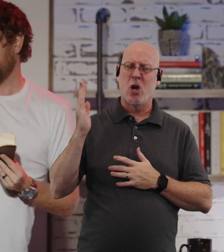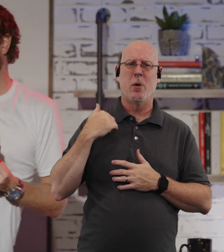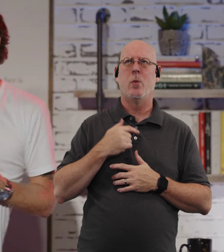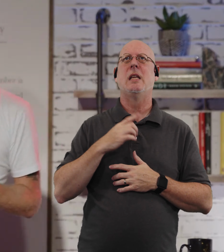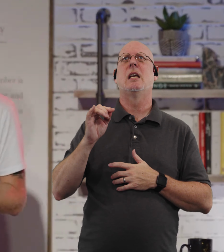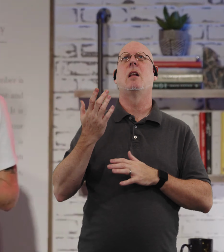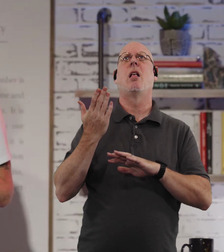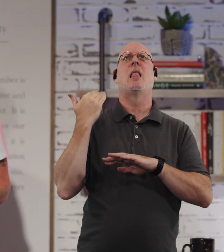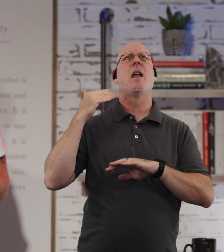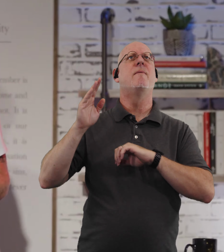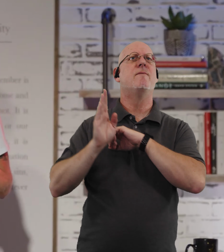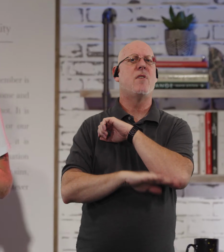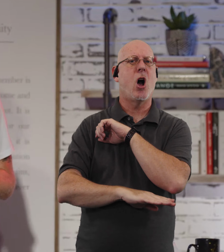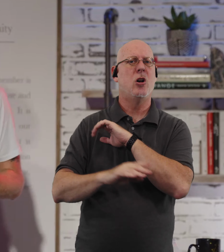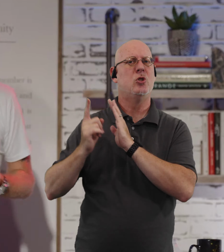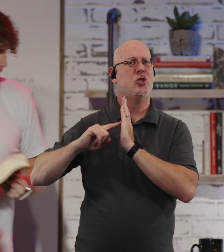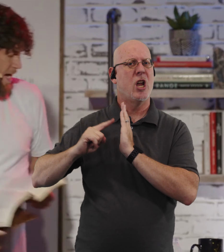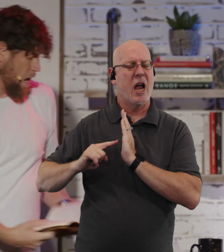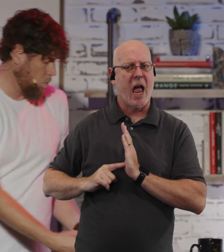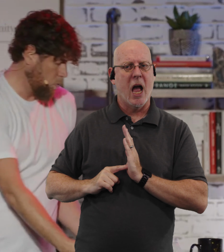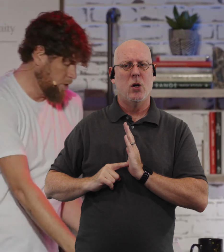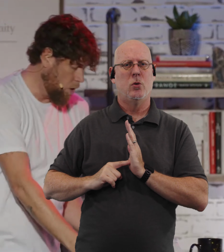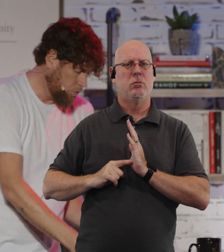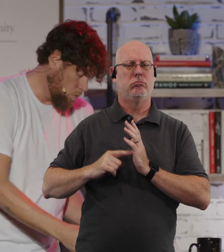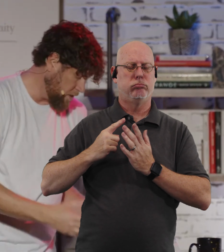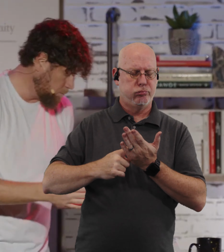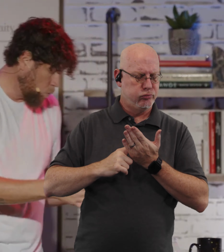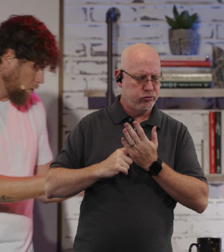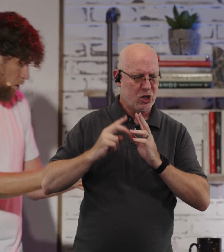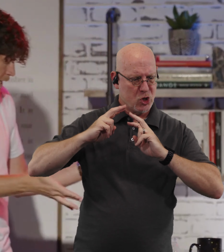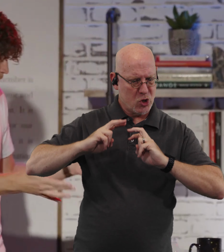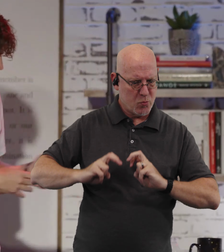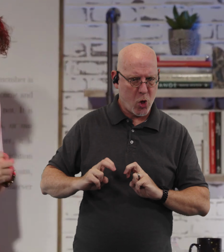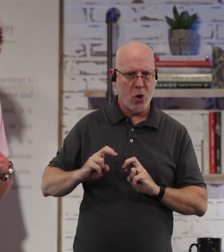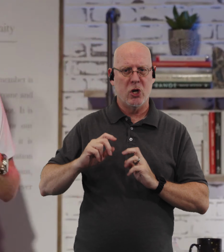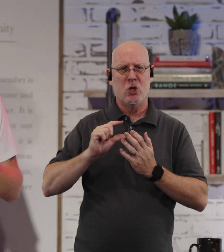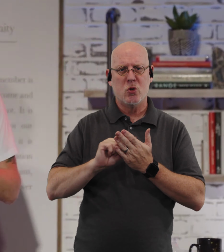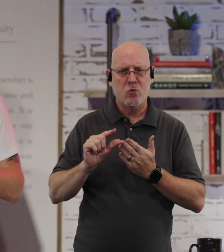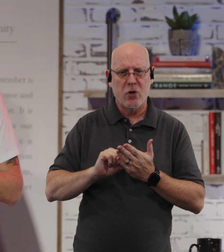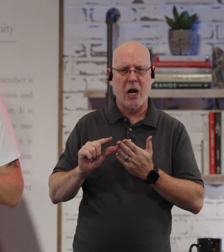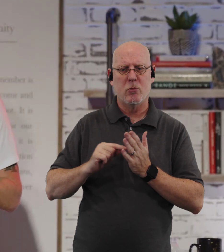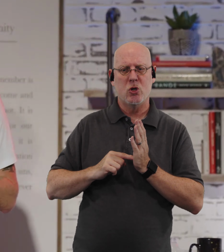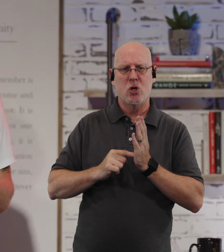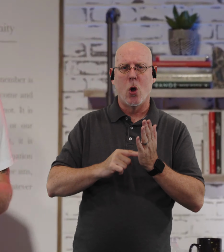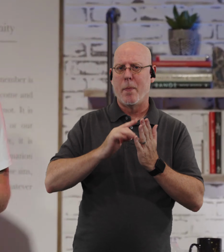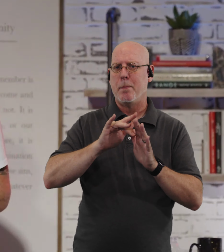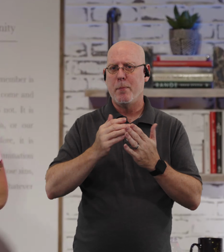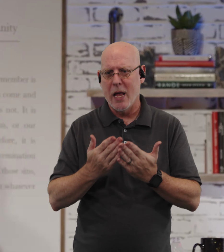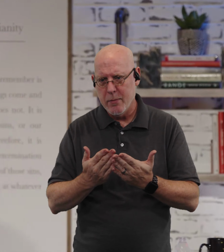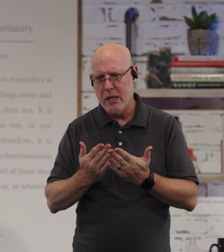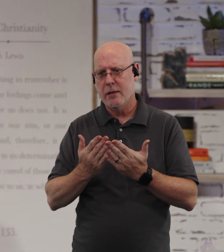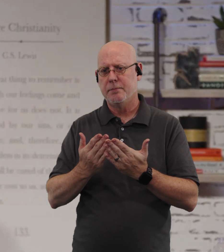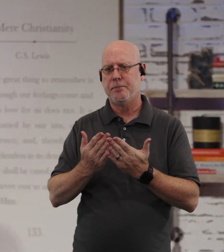that we did last fall. You can check that out, where we go through and we explore the claims of Scripture and we point to